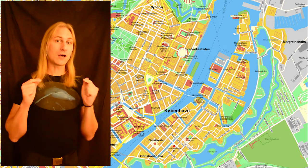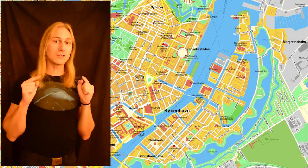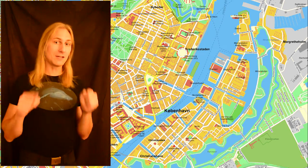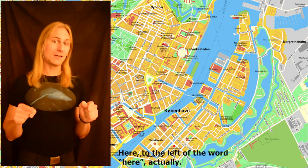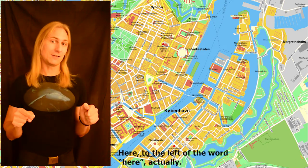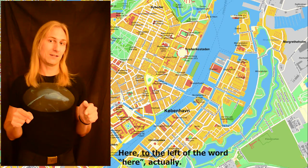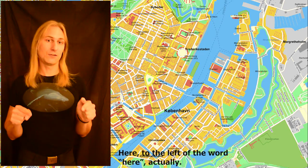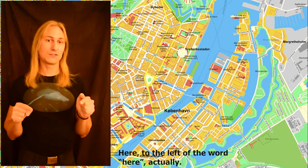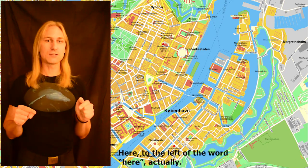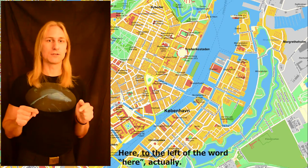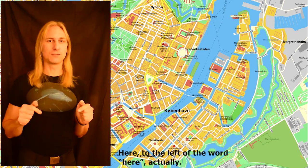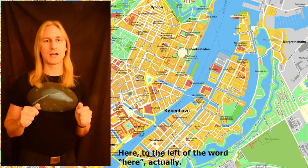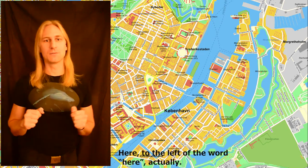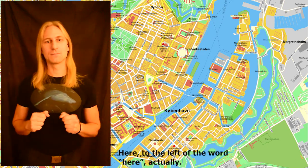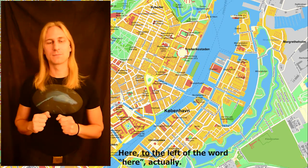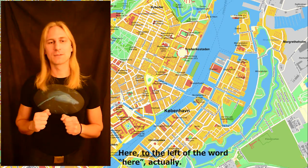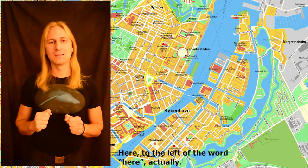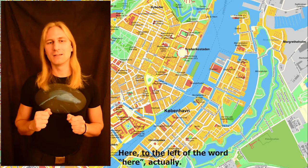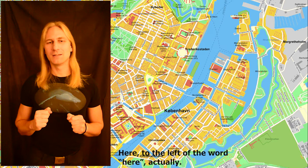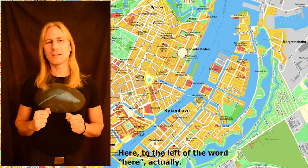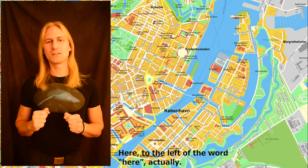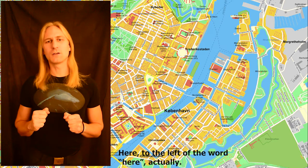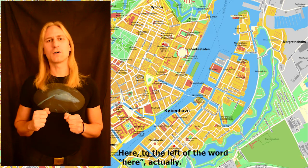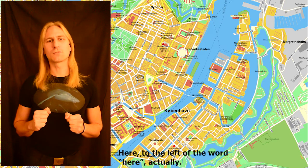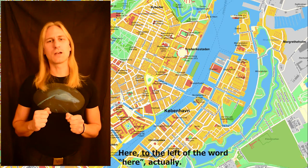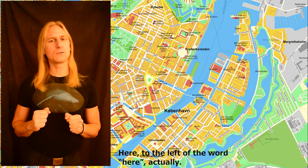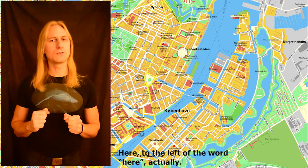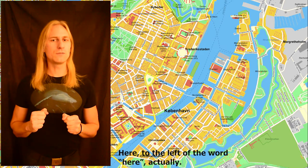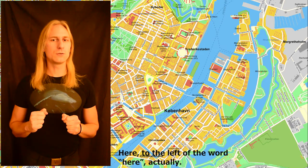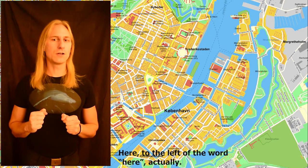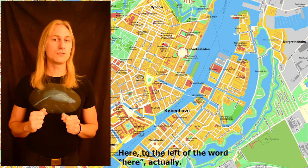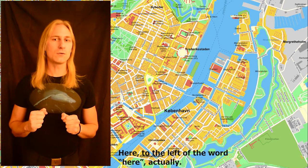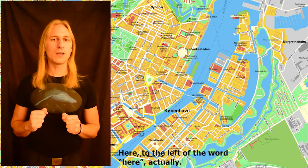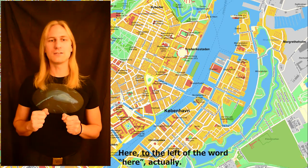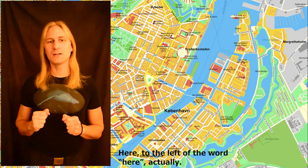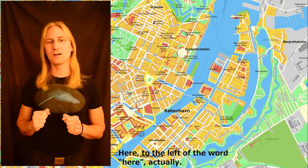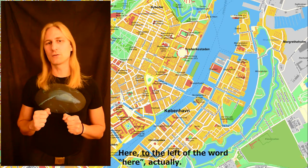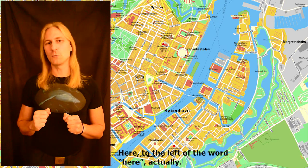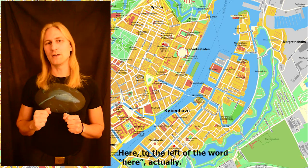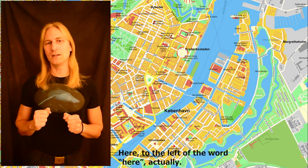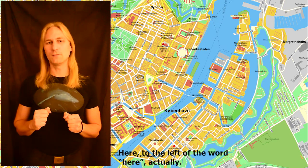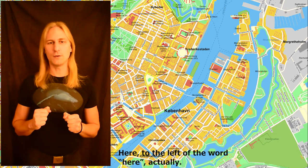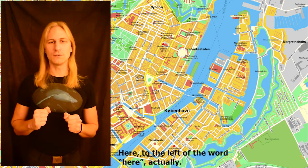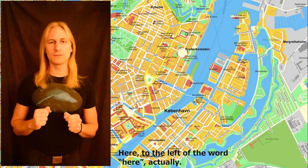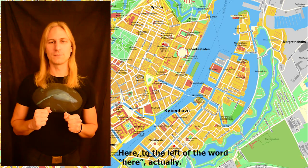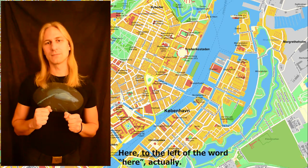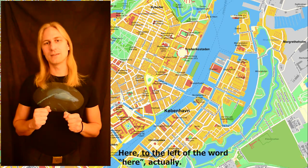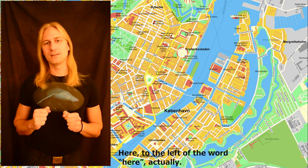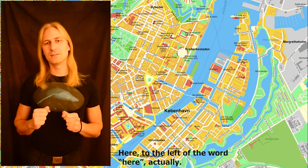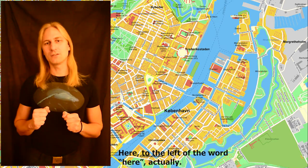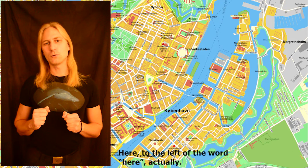shall start here in the center of town. That is because I want to give you a general idea of Copenhagen